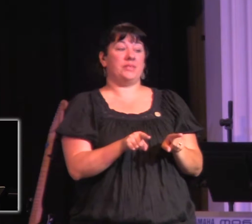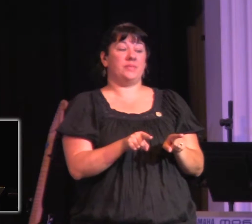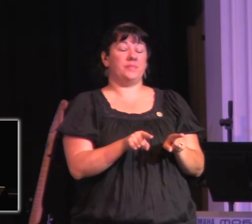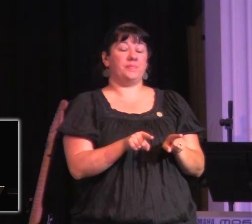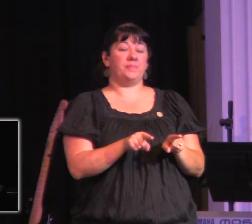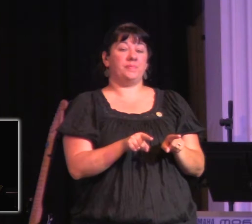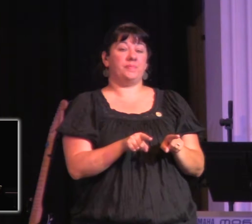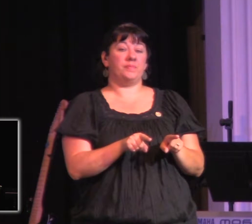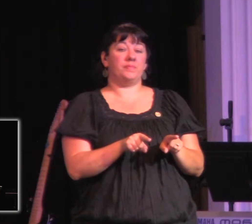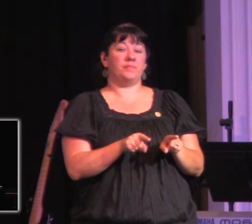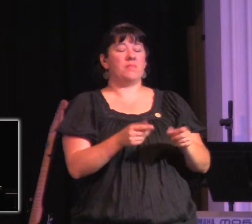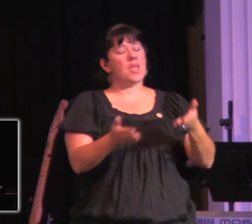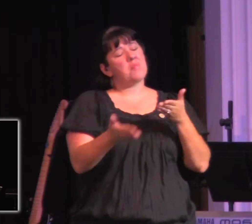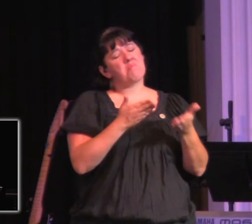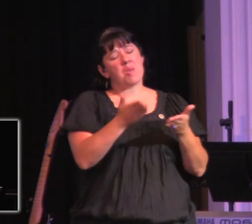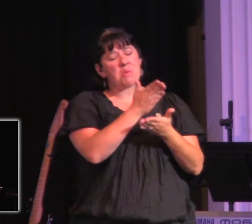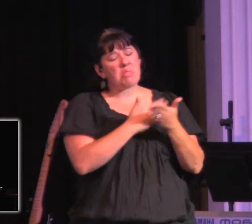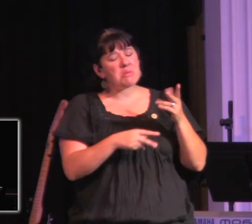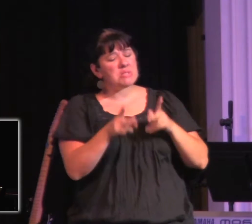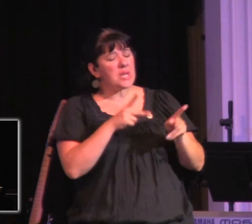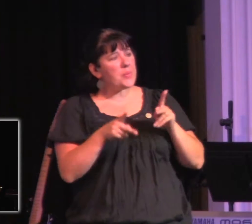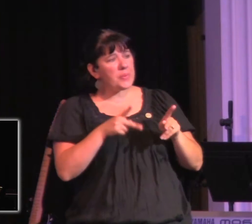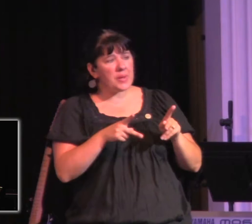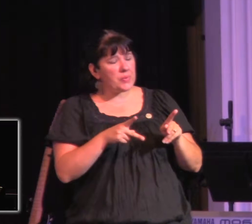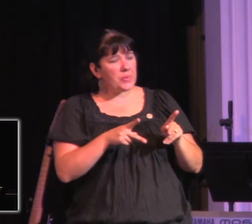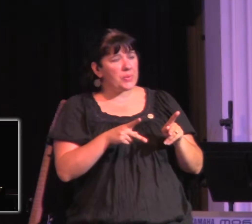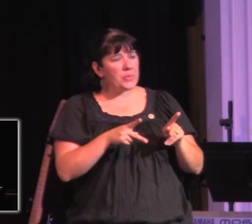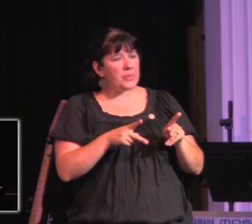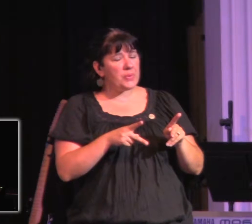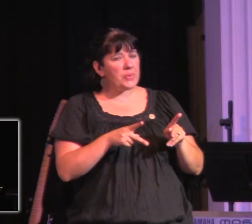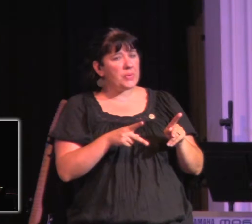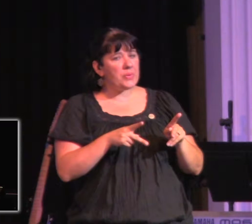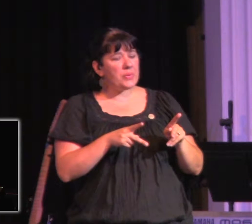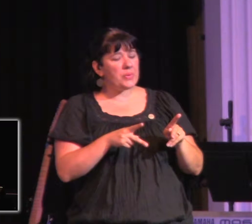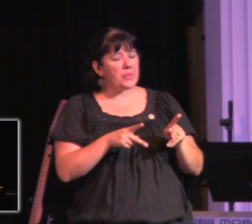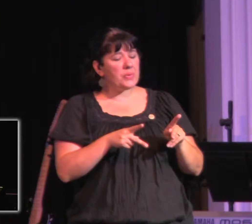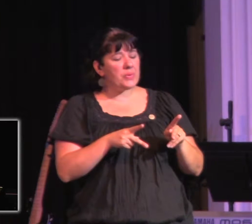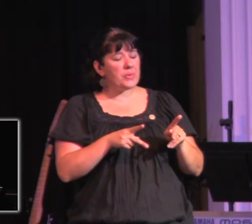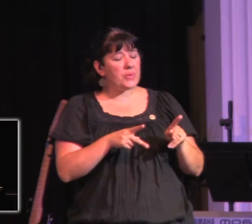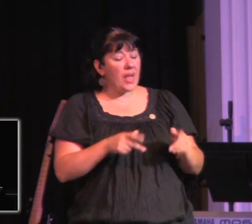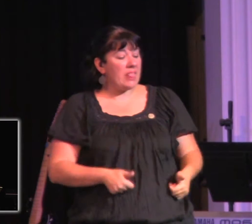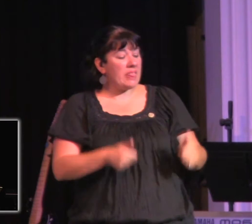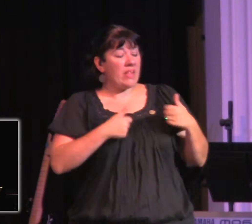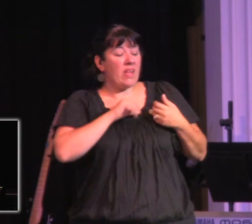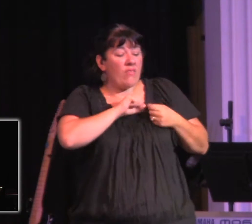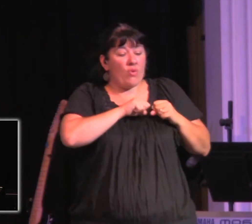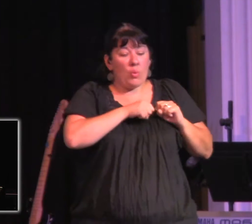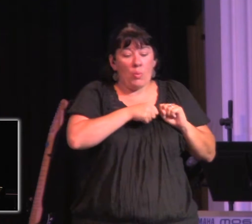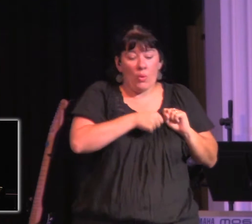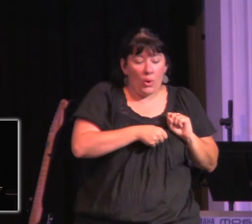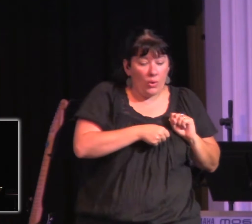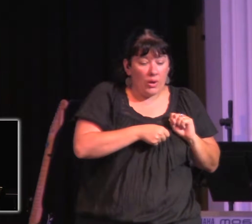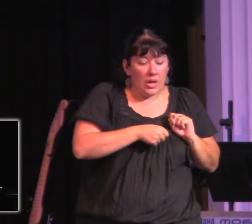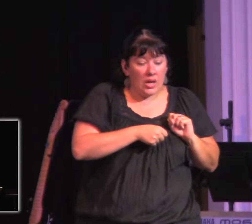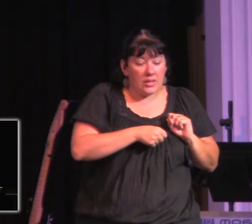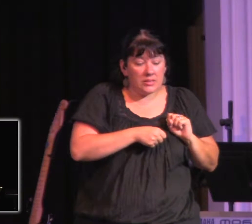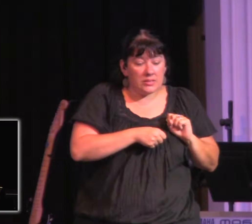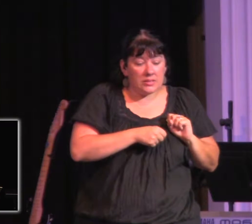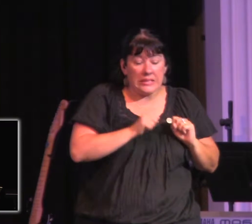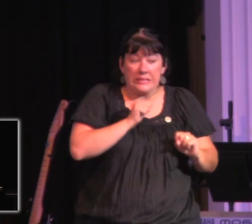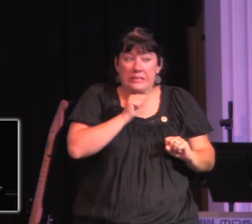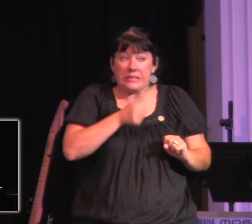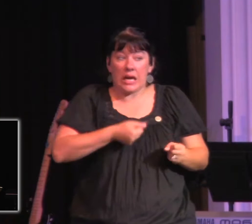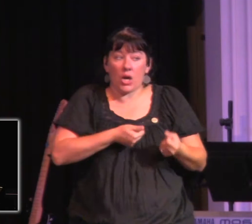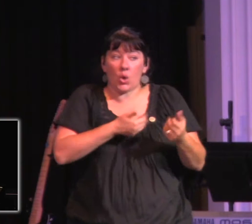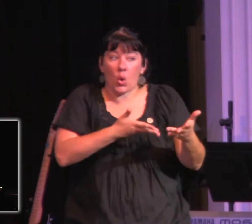what they've experienced, but what they haven't experienced. You know, like for example, some are